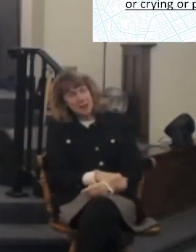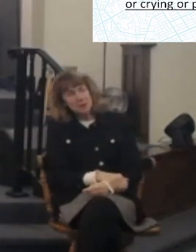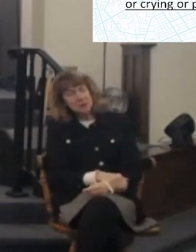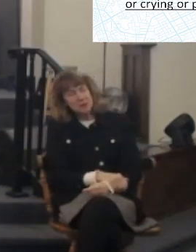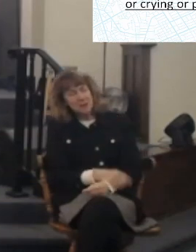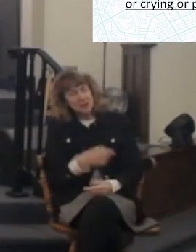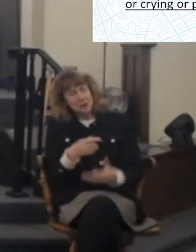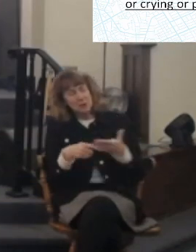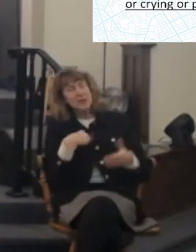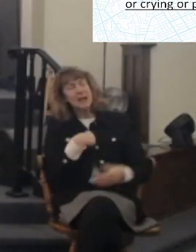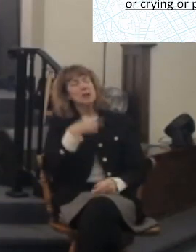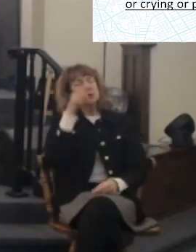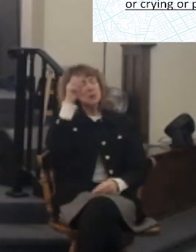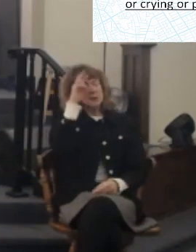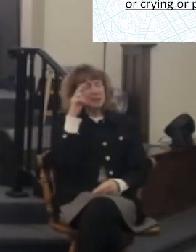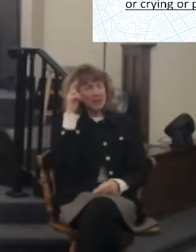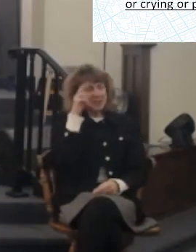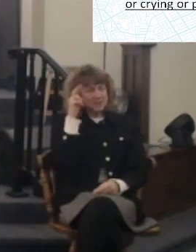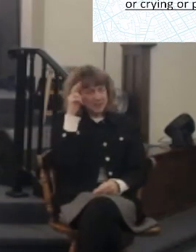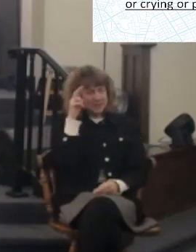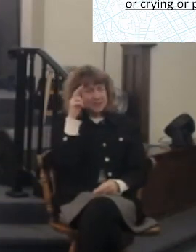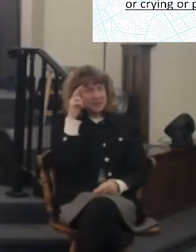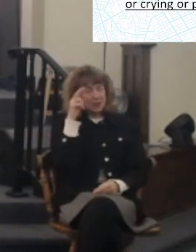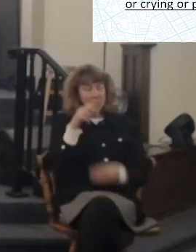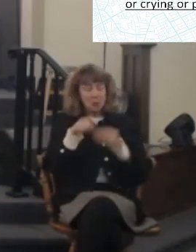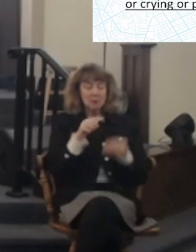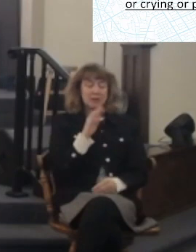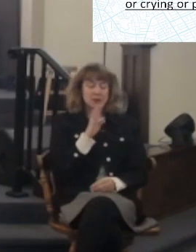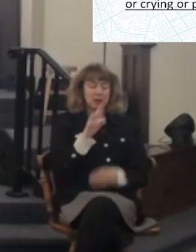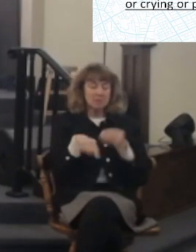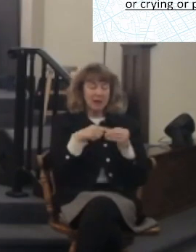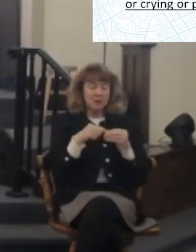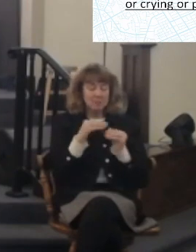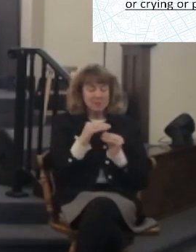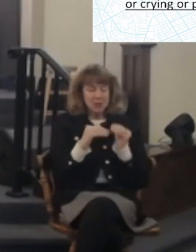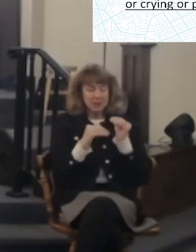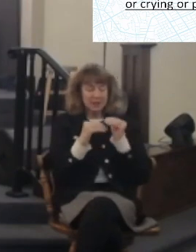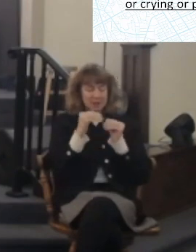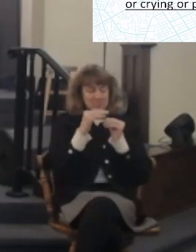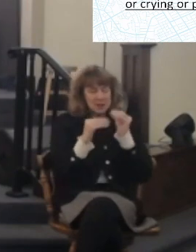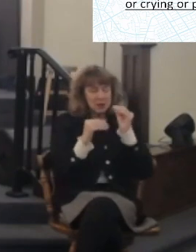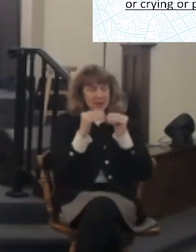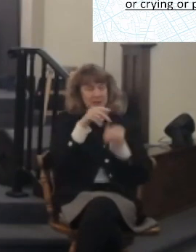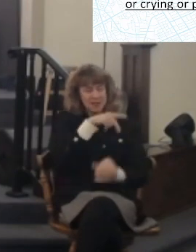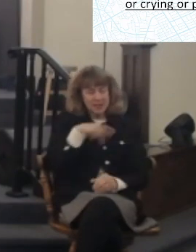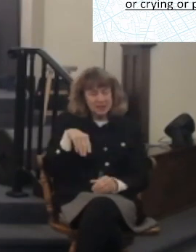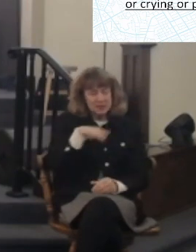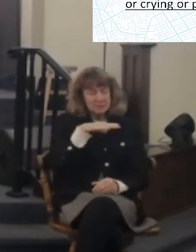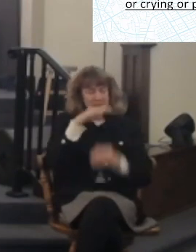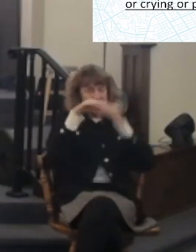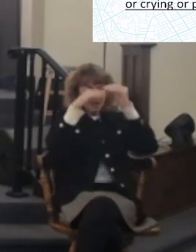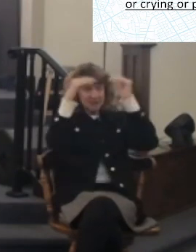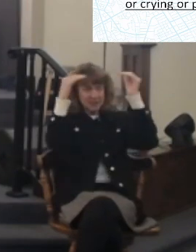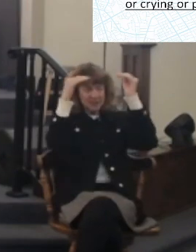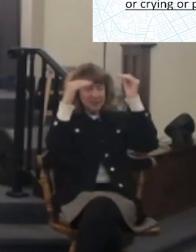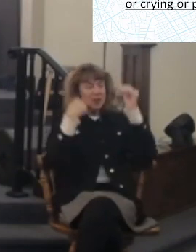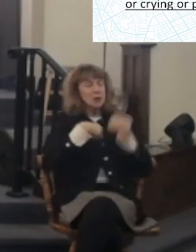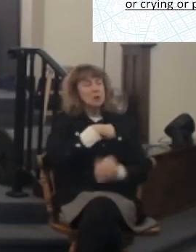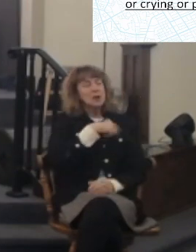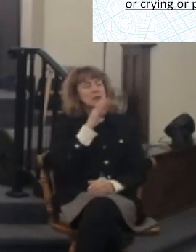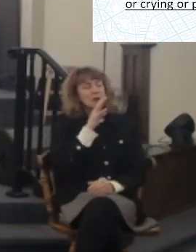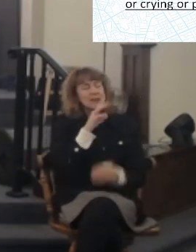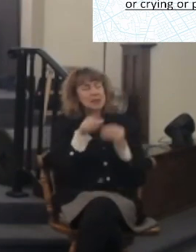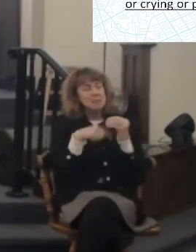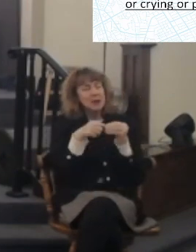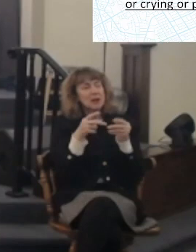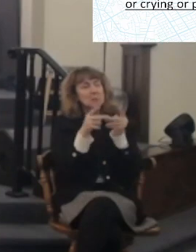And what I realize is, when we talk about building a kingdom of heaven here on earth, we're talking about